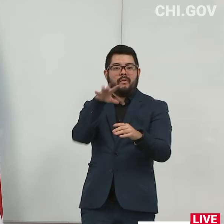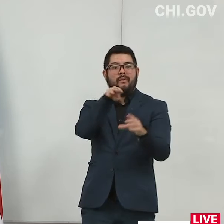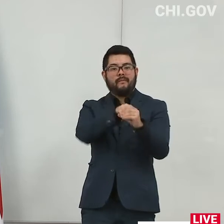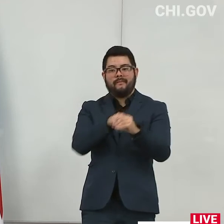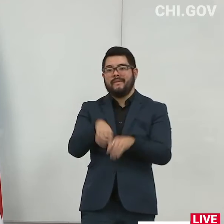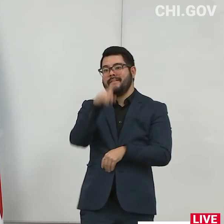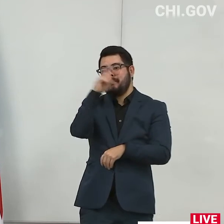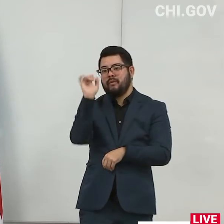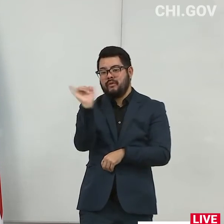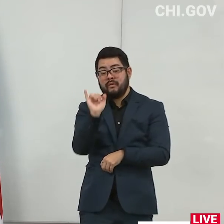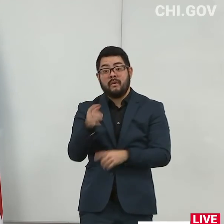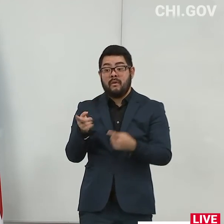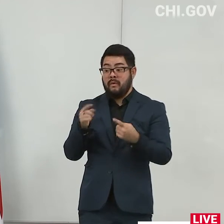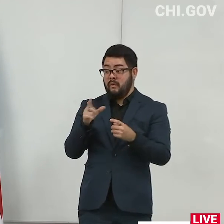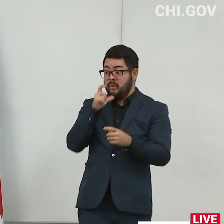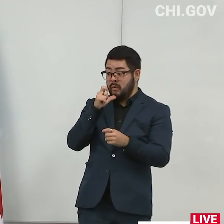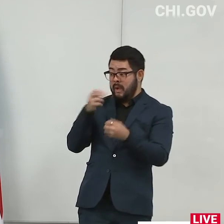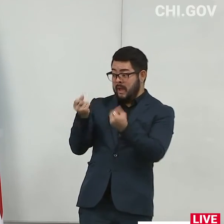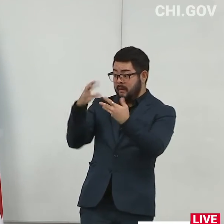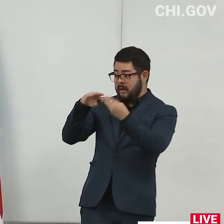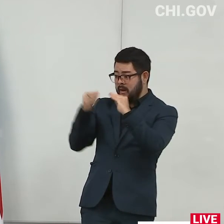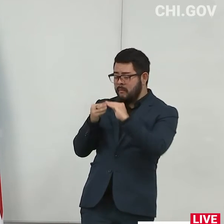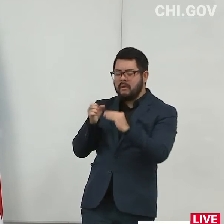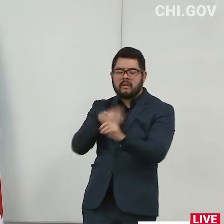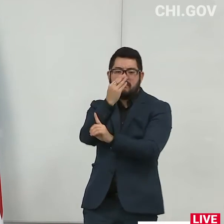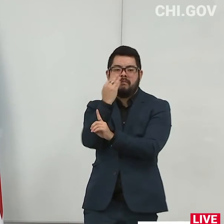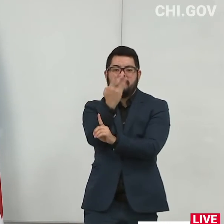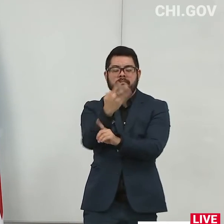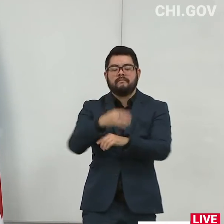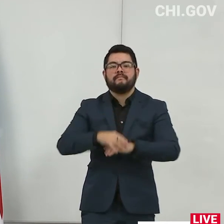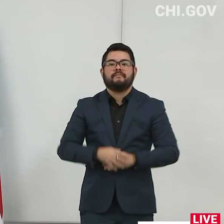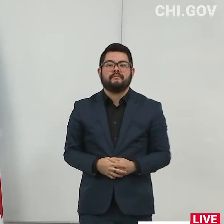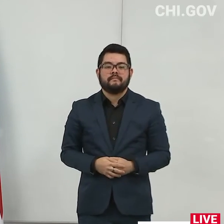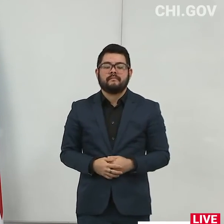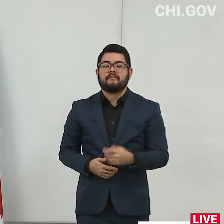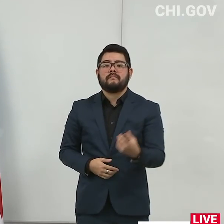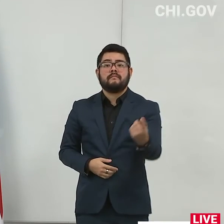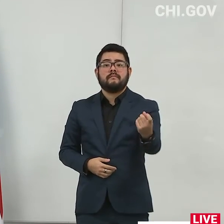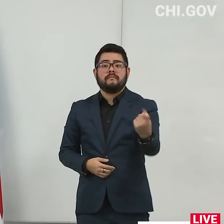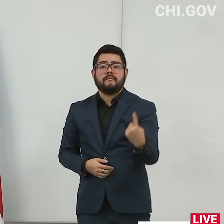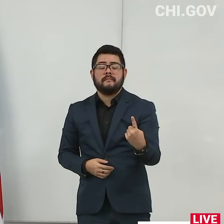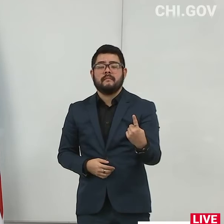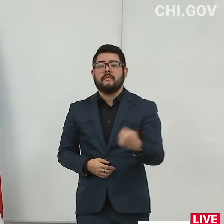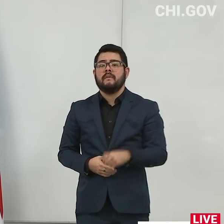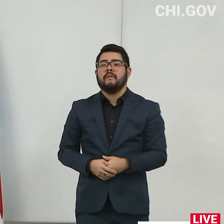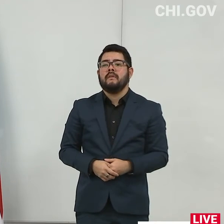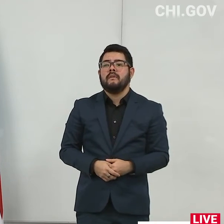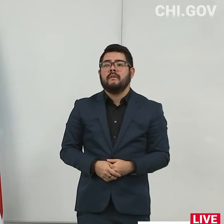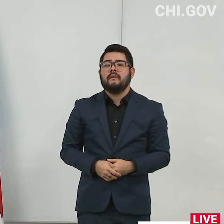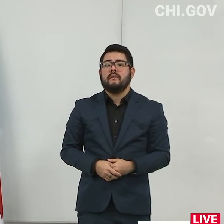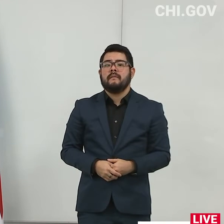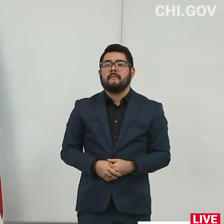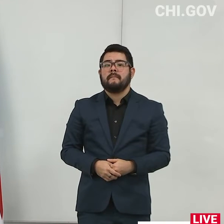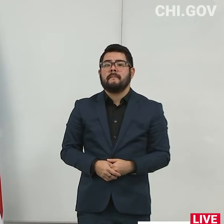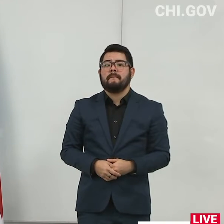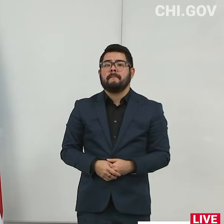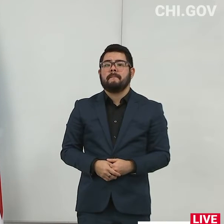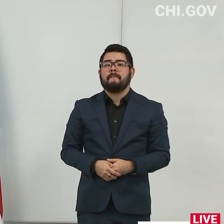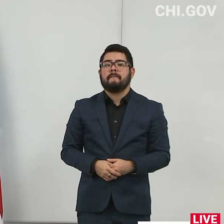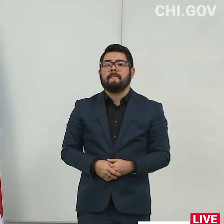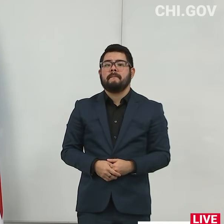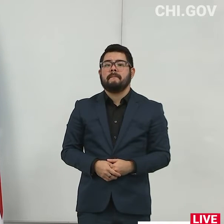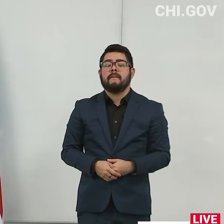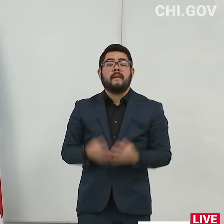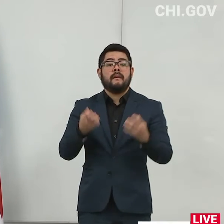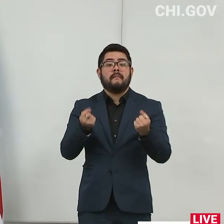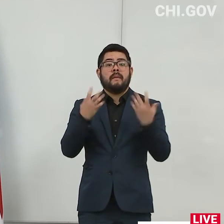those specifics. Dr. Jackson, this is for you as well. Many teachers said that last spring they were giving students grace, paring down